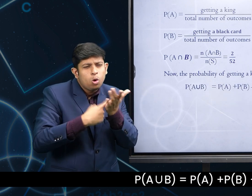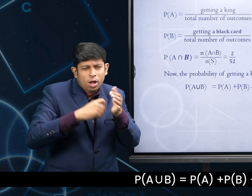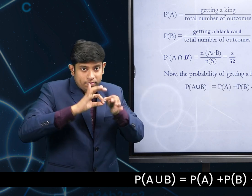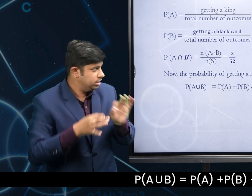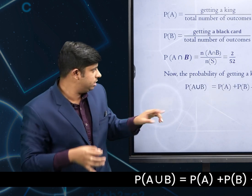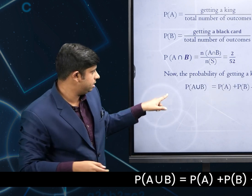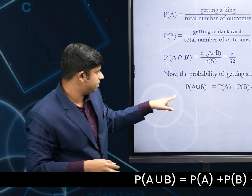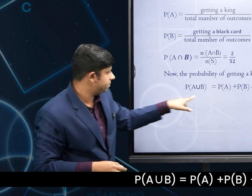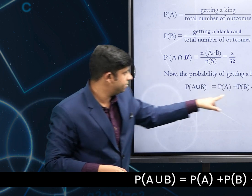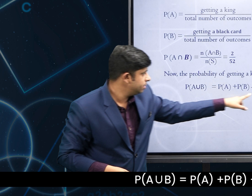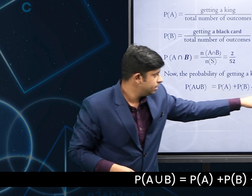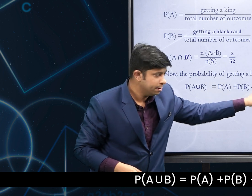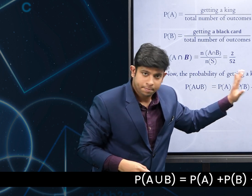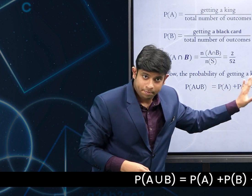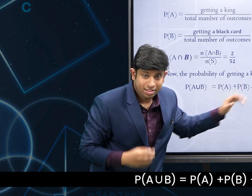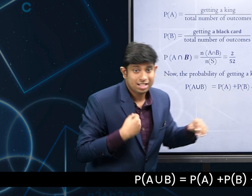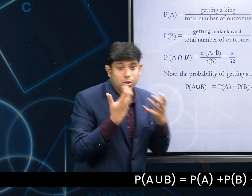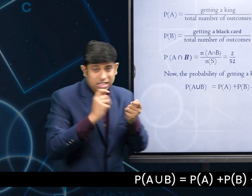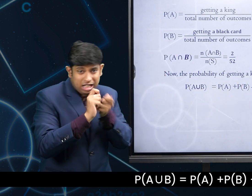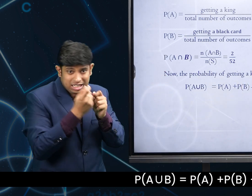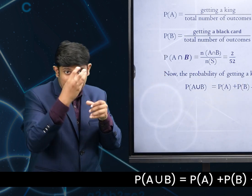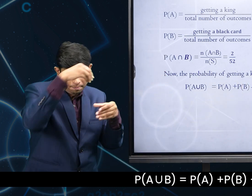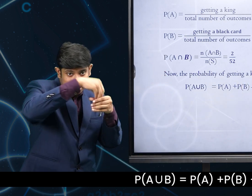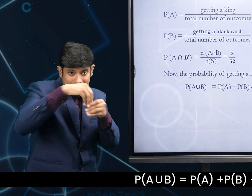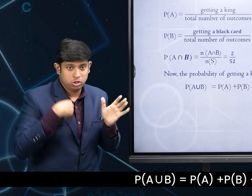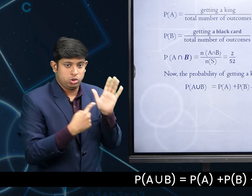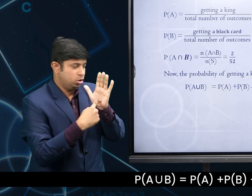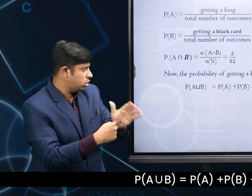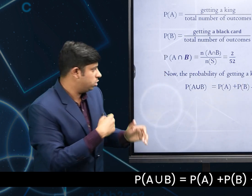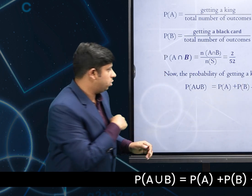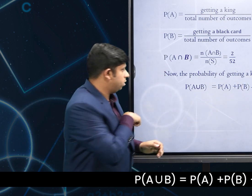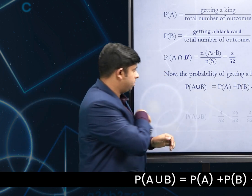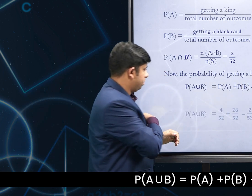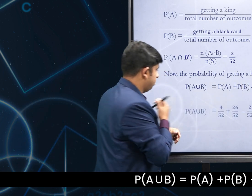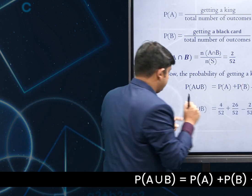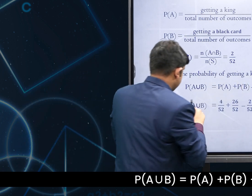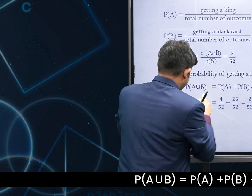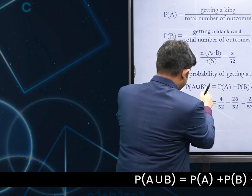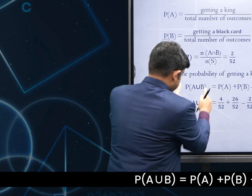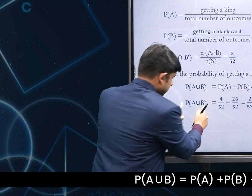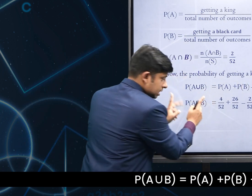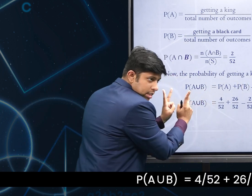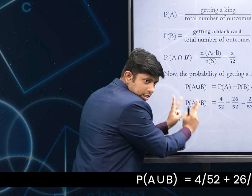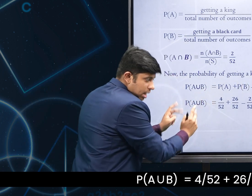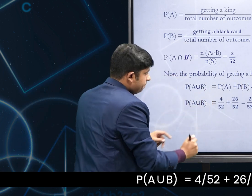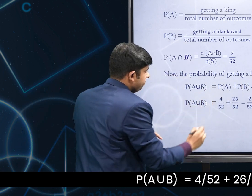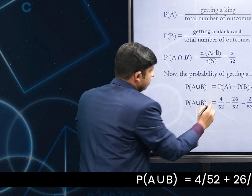P of A union B is equal to P of A plus P of B minus P of A intersection B. P of A union